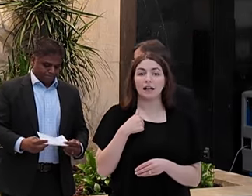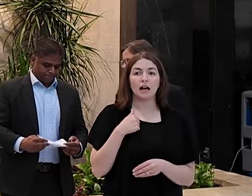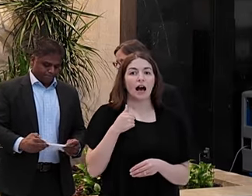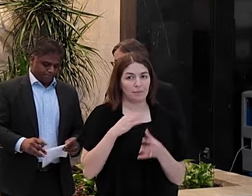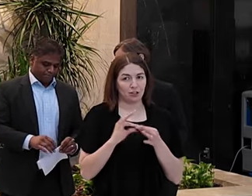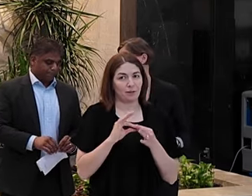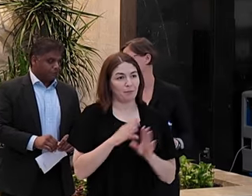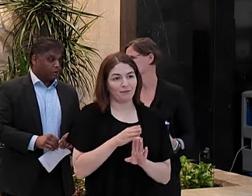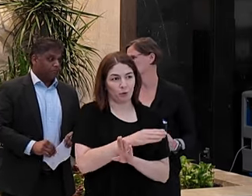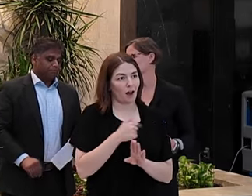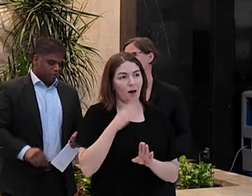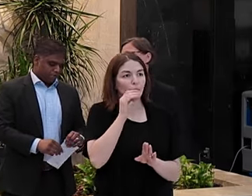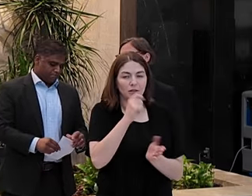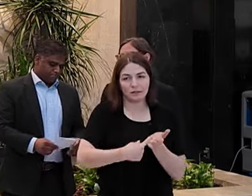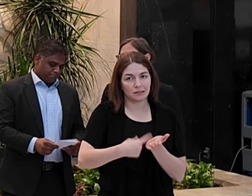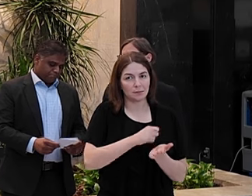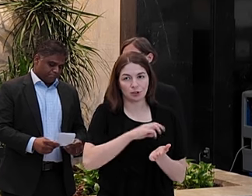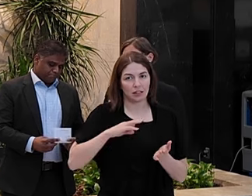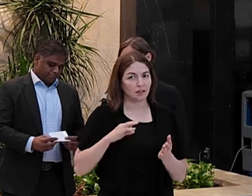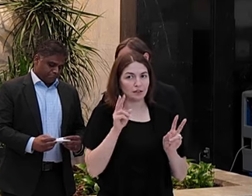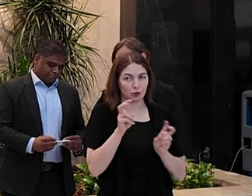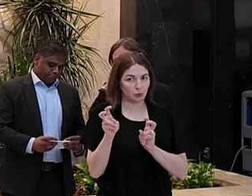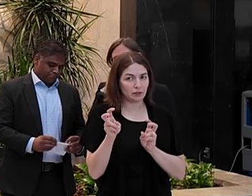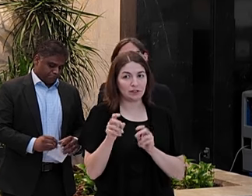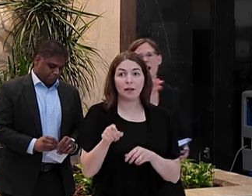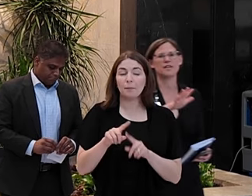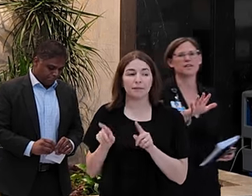I mentioned it before. I'm not going to discuss personnel matters with But